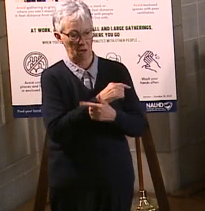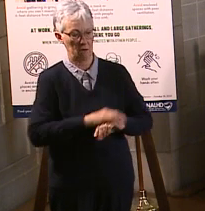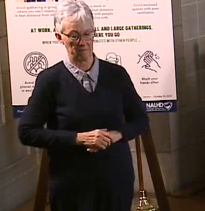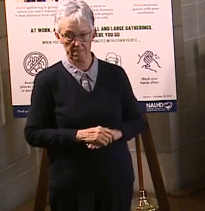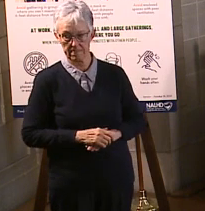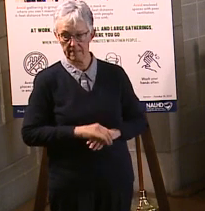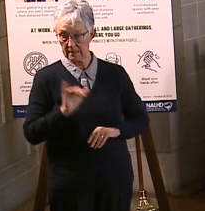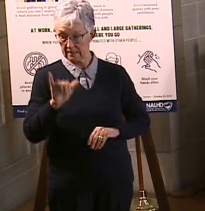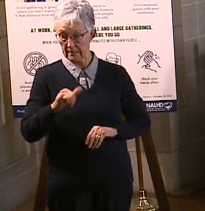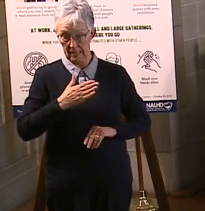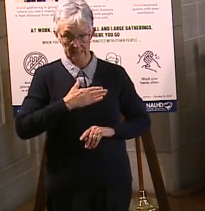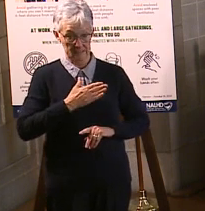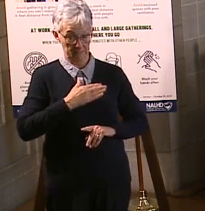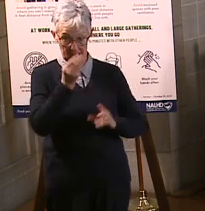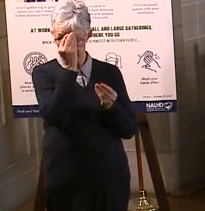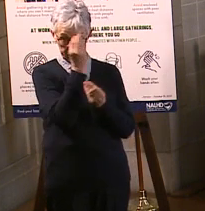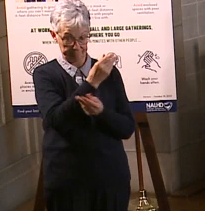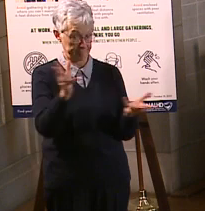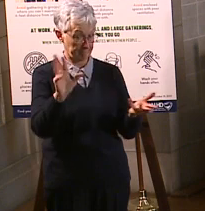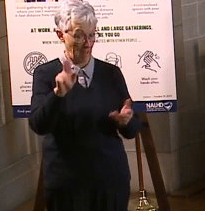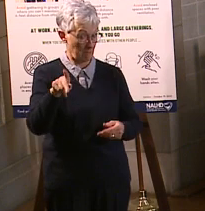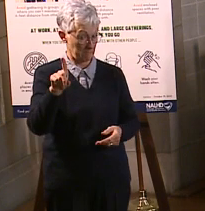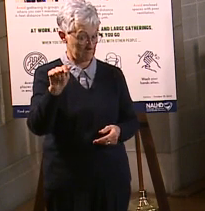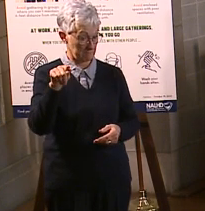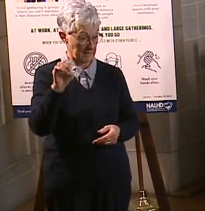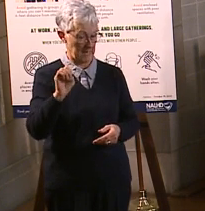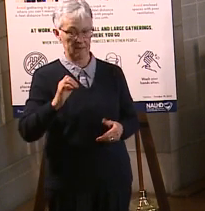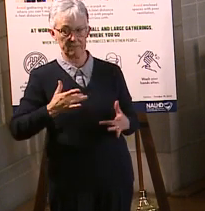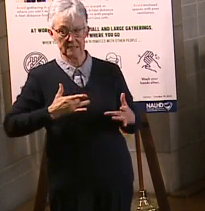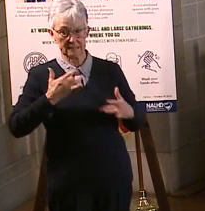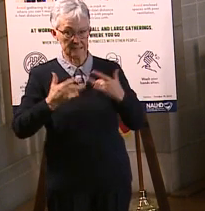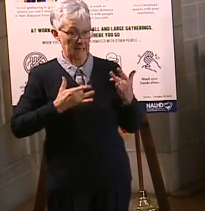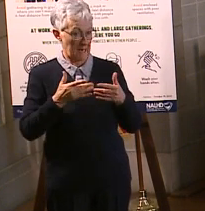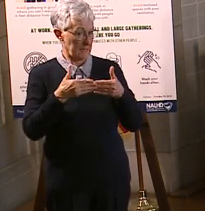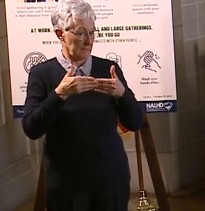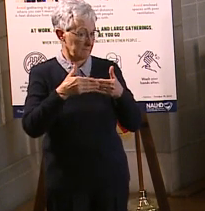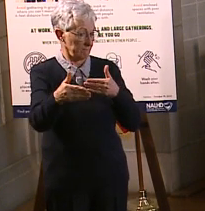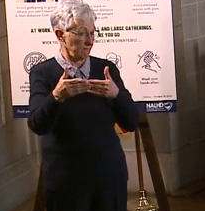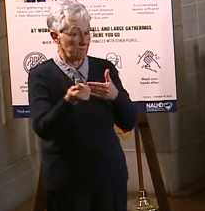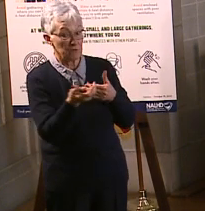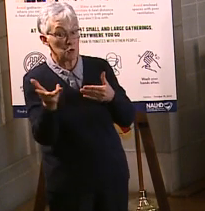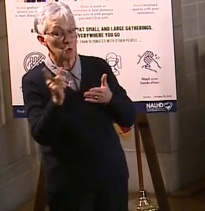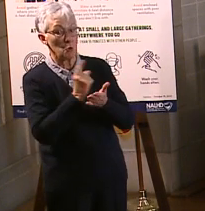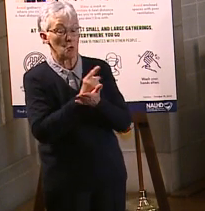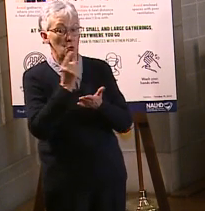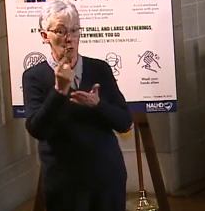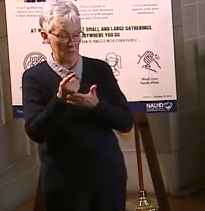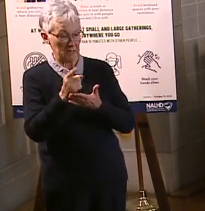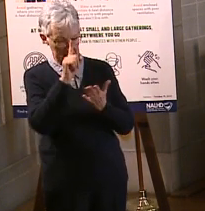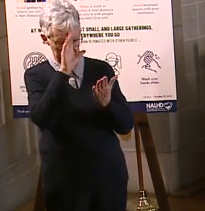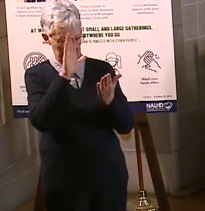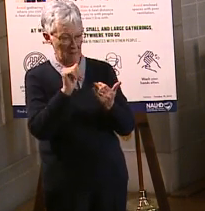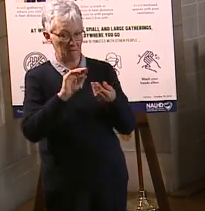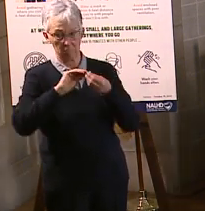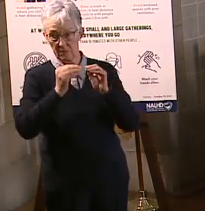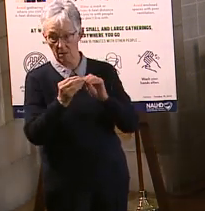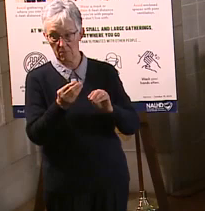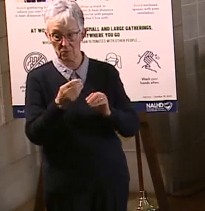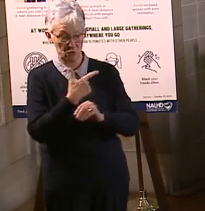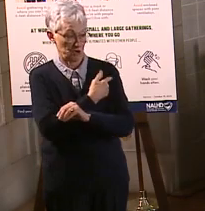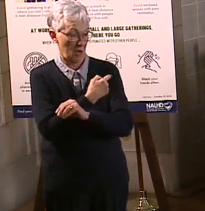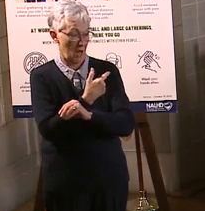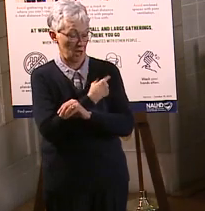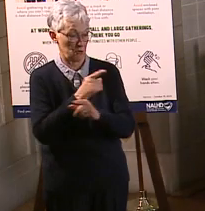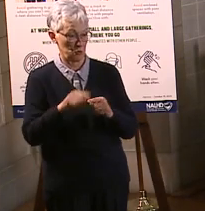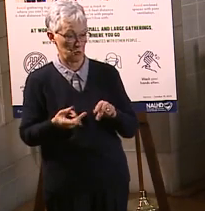for today. We are excited about the coming weeks as I think our vaccine program will really be growing. Thank you. So,